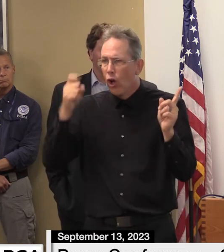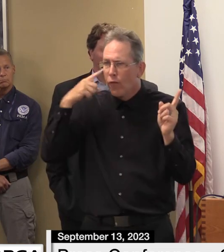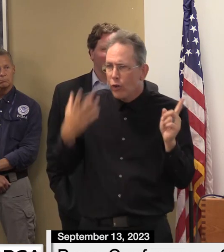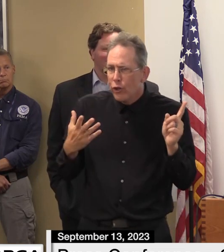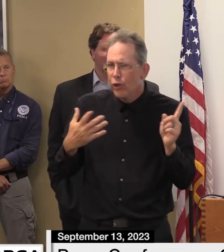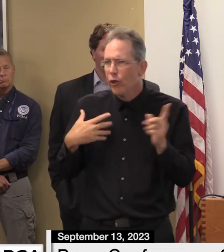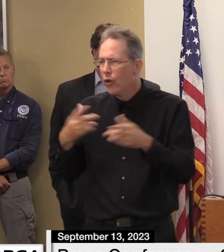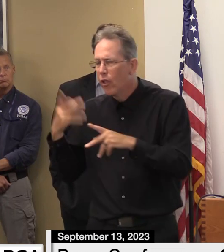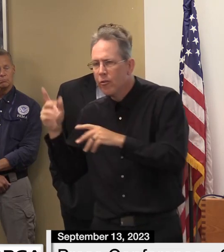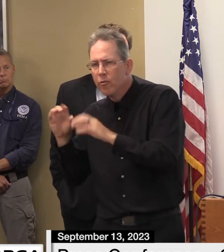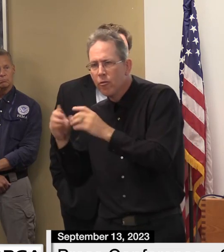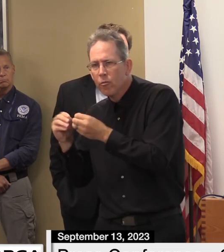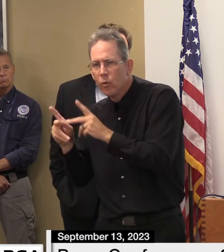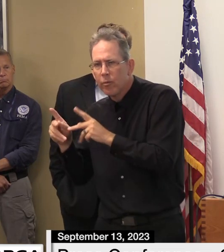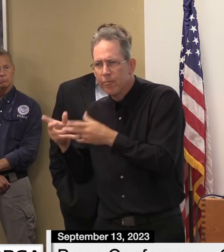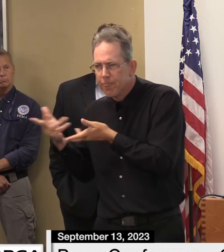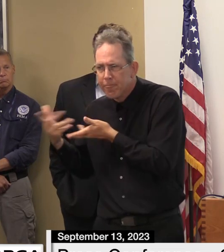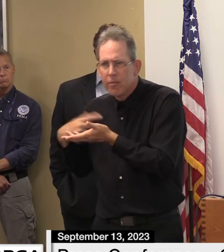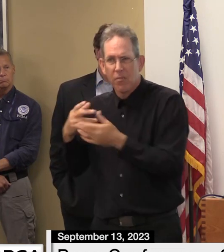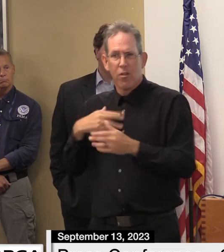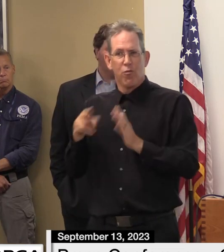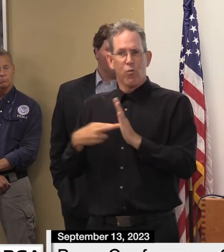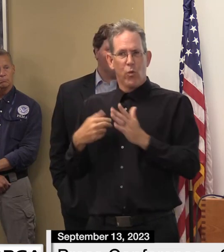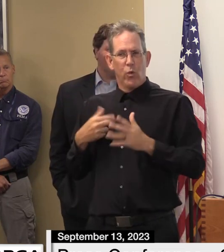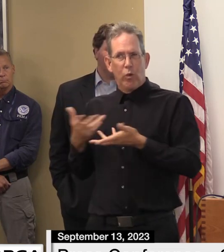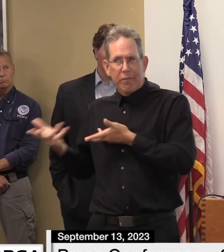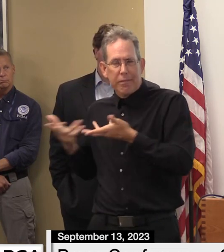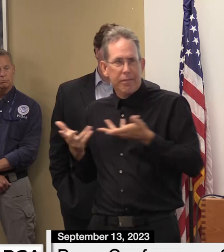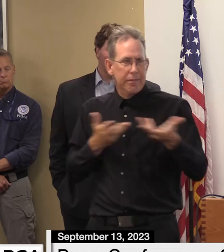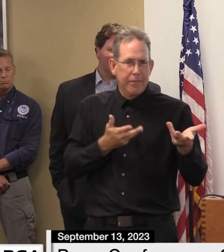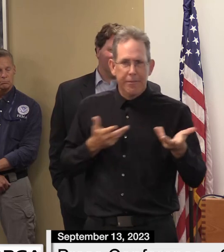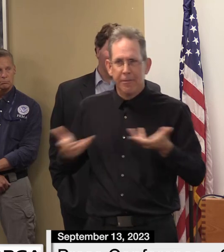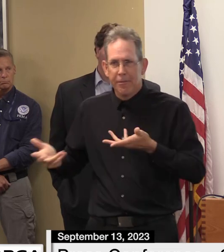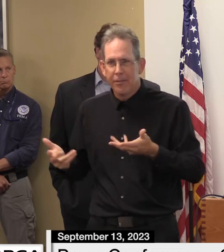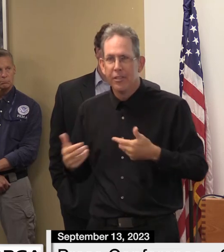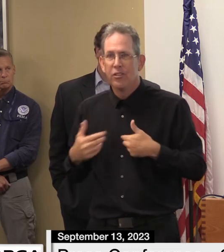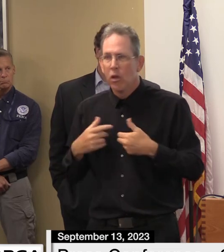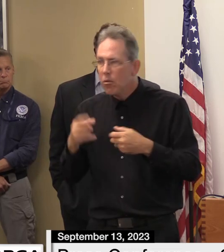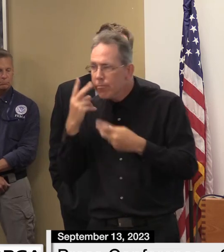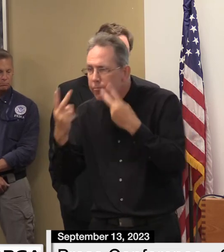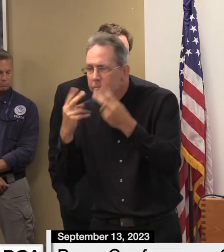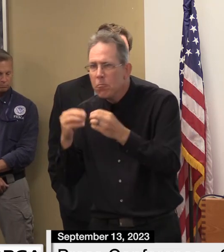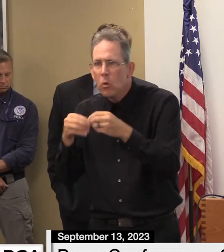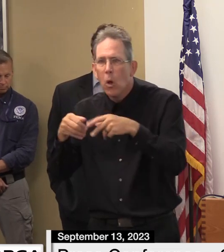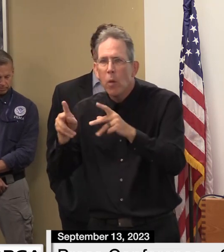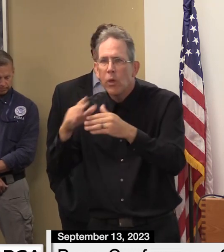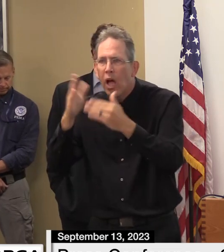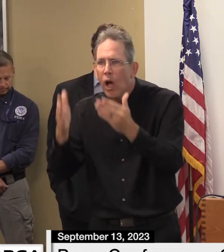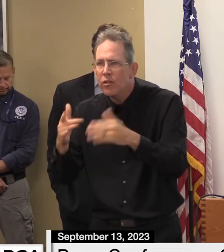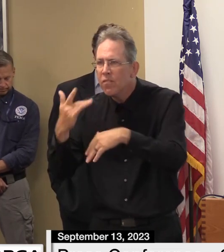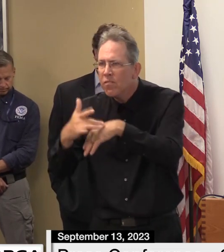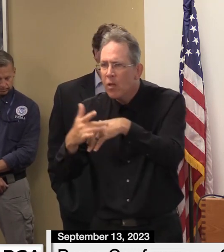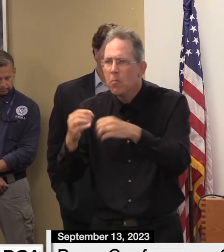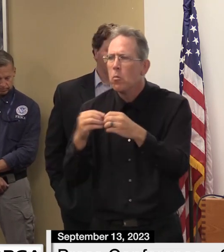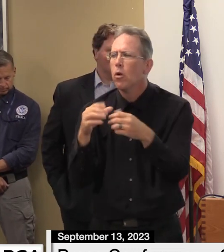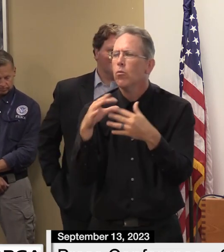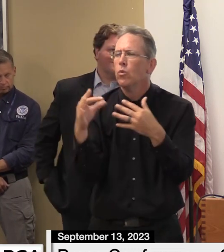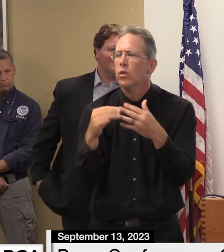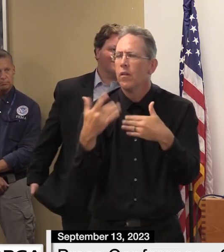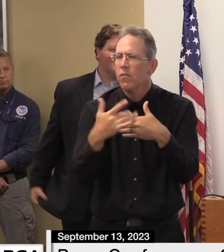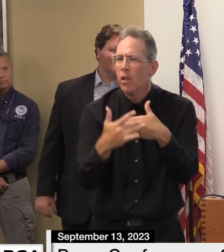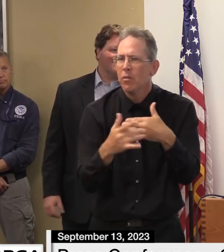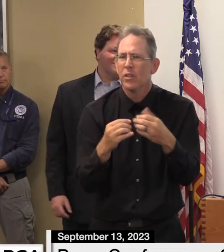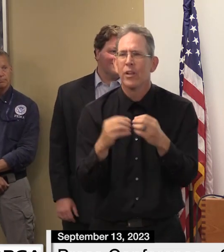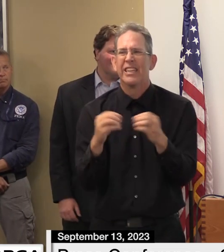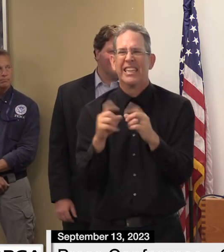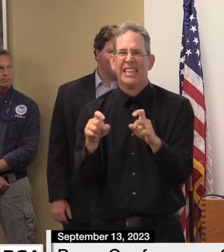and serving in this role. And, more housing opportunity, more housing choice is what Vermont's future needs. So thank